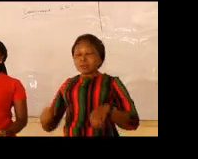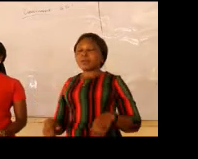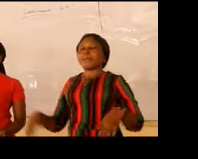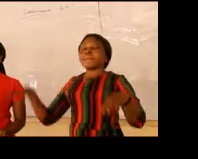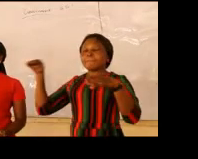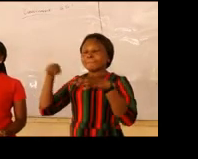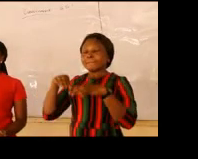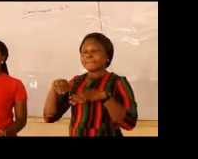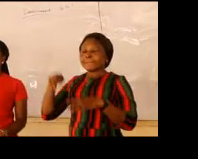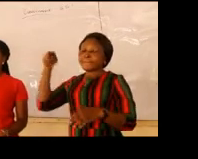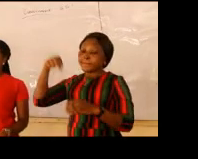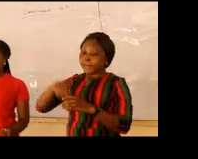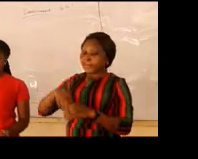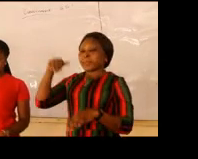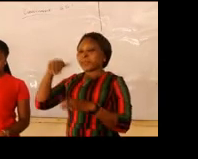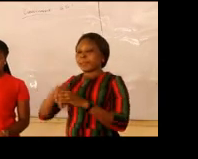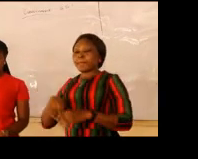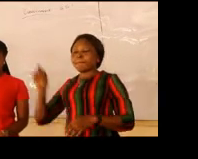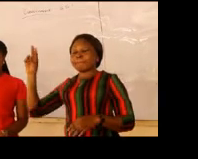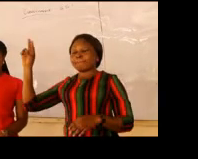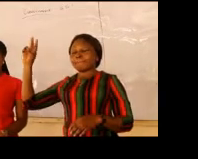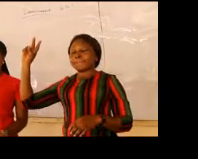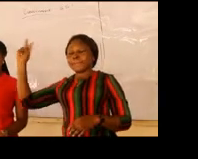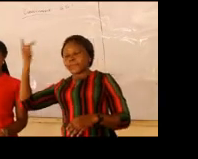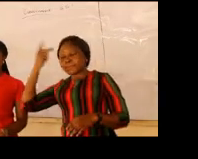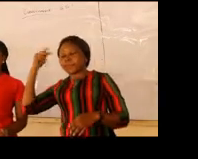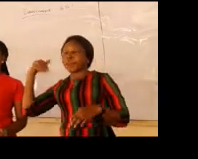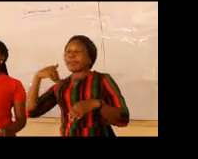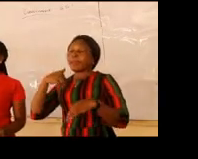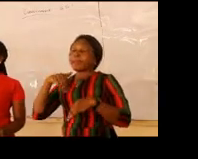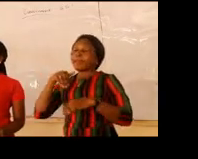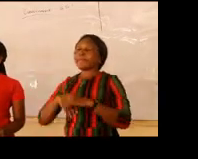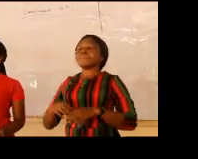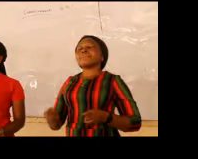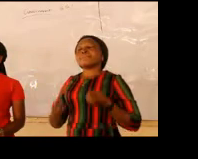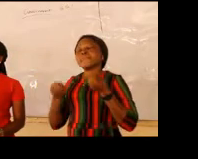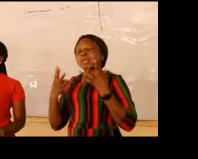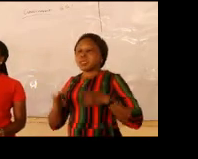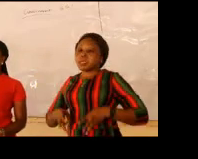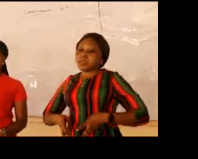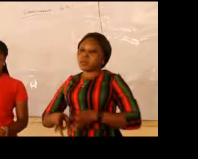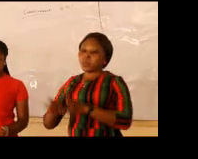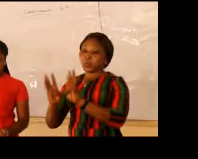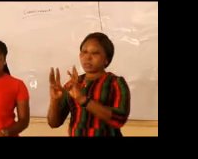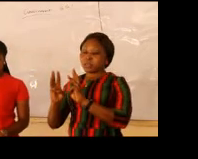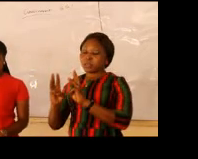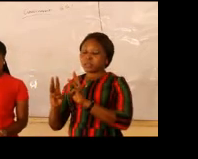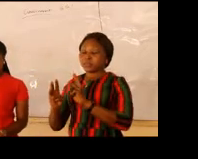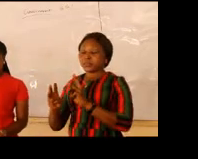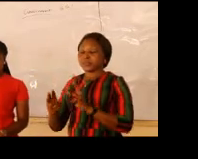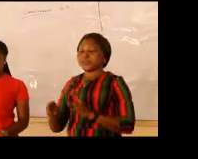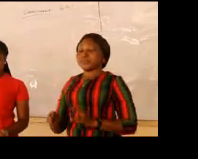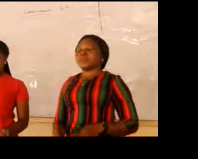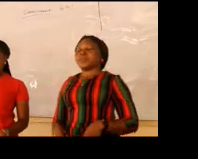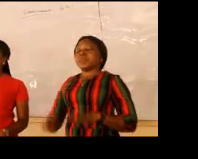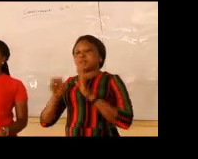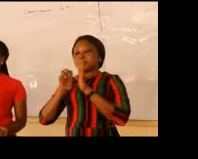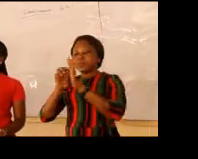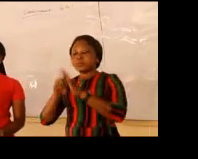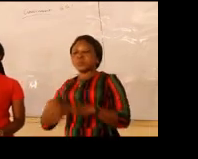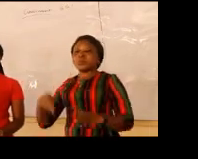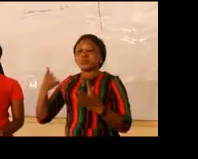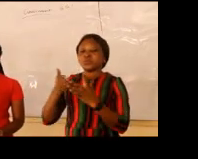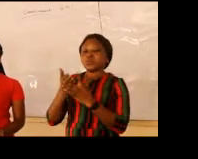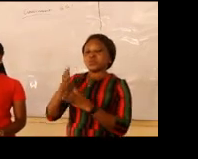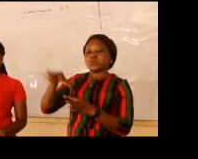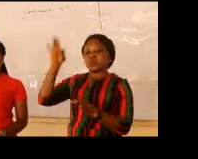so many ways. We said people can participate in politics through voting in